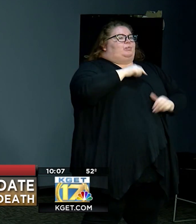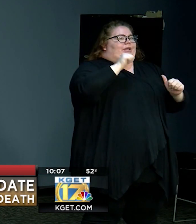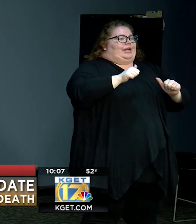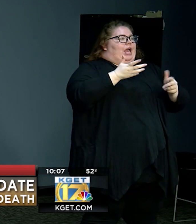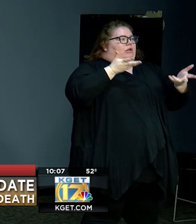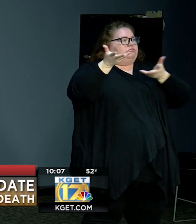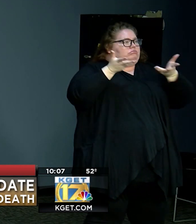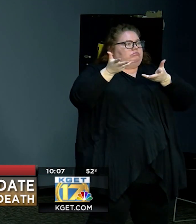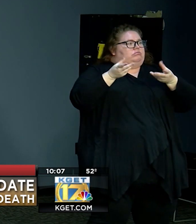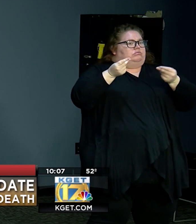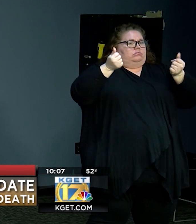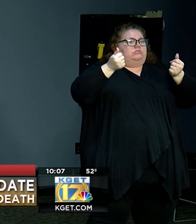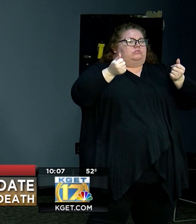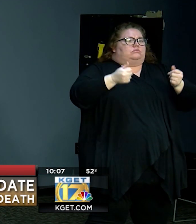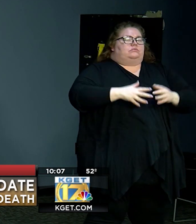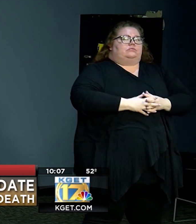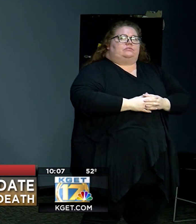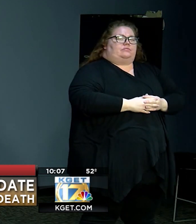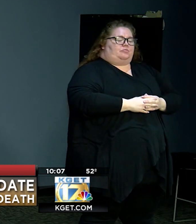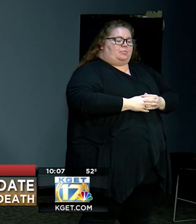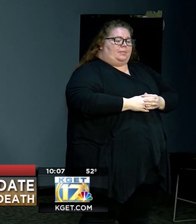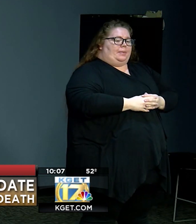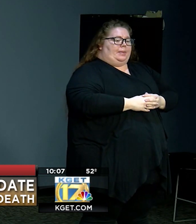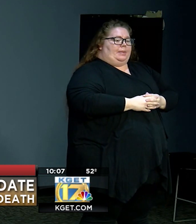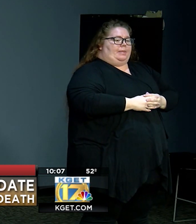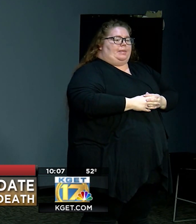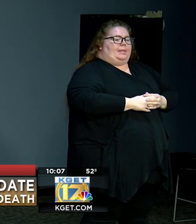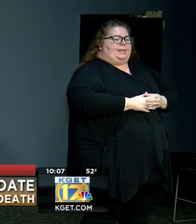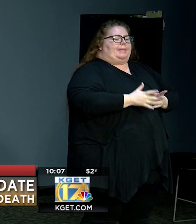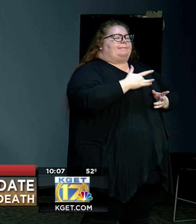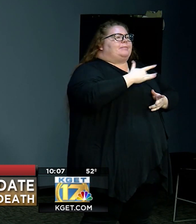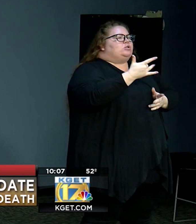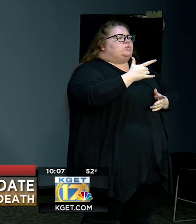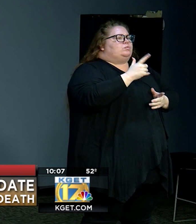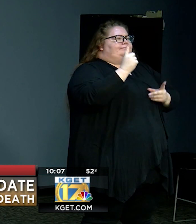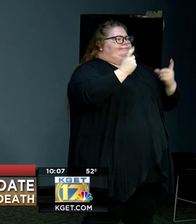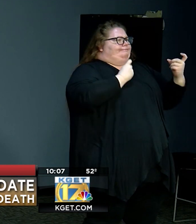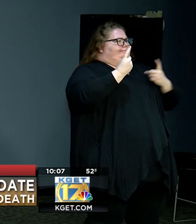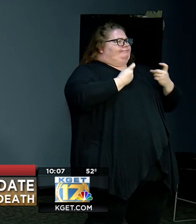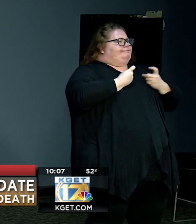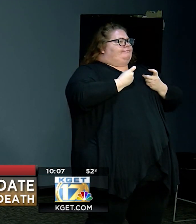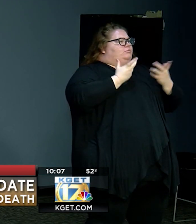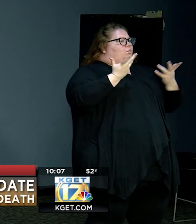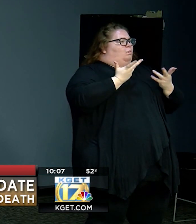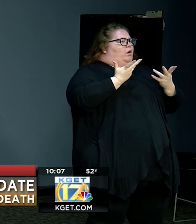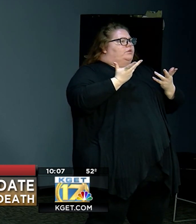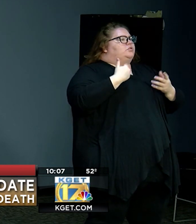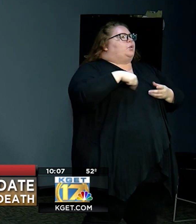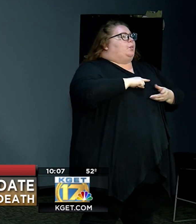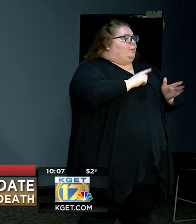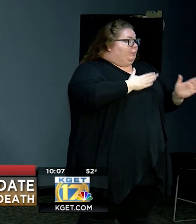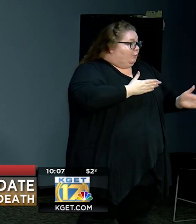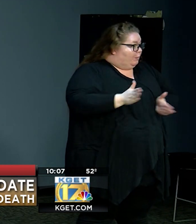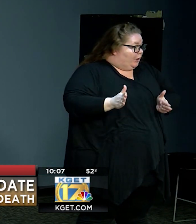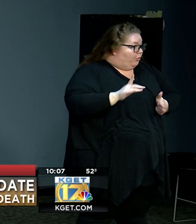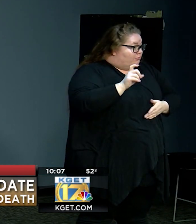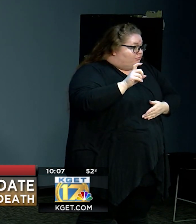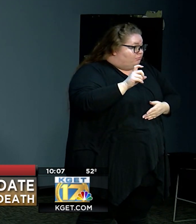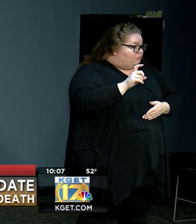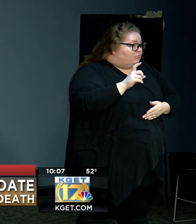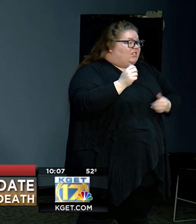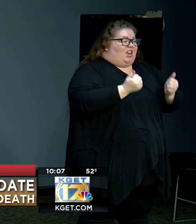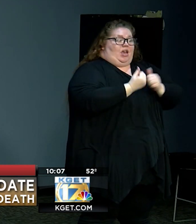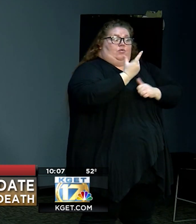quickly. I'm frequently asked, are we prepared? Are we prepared? Everybody wants to know